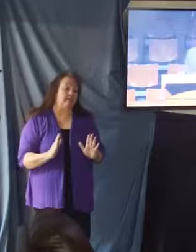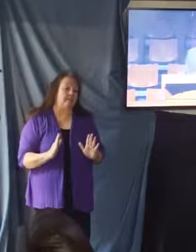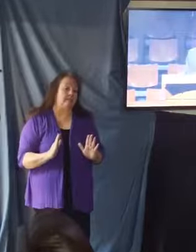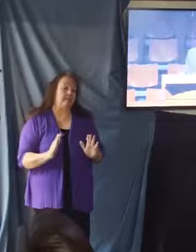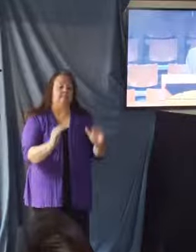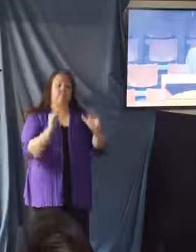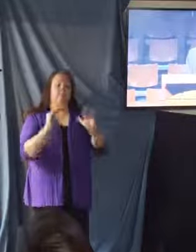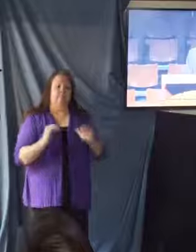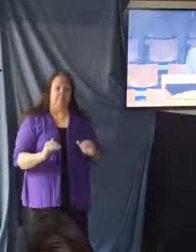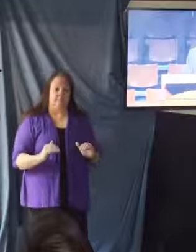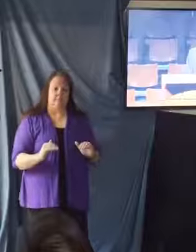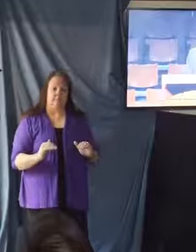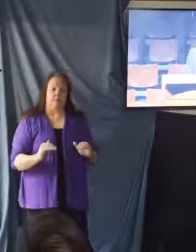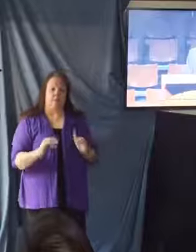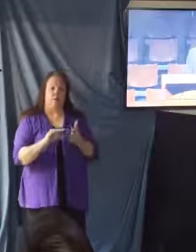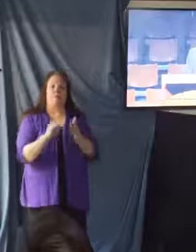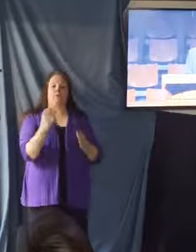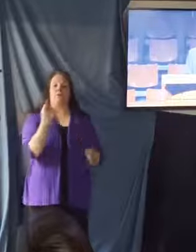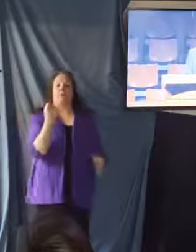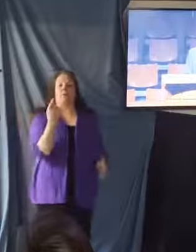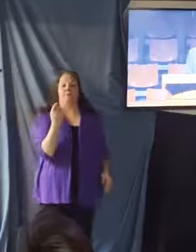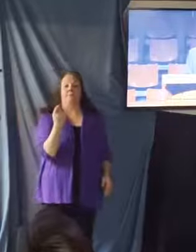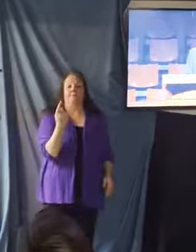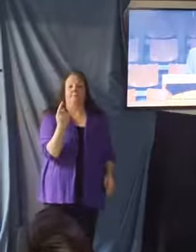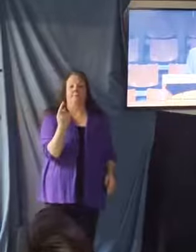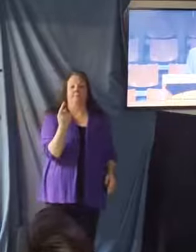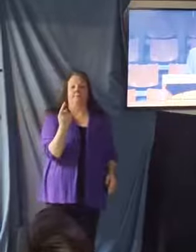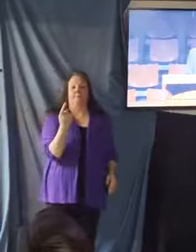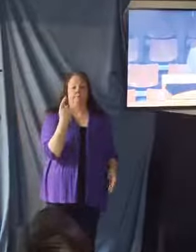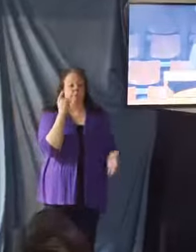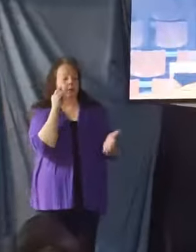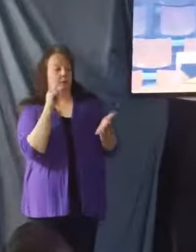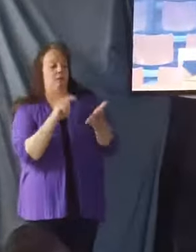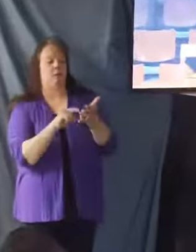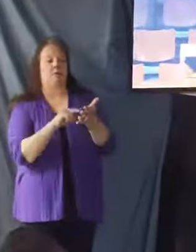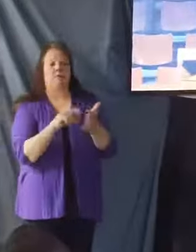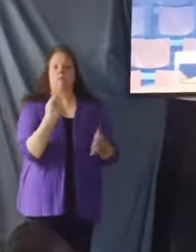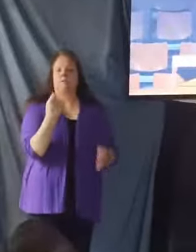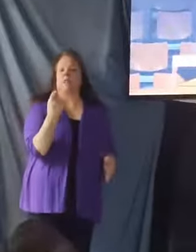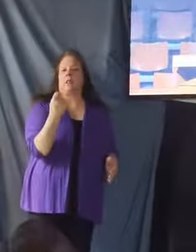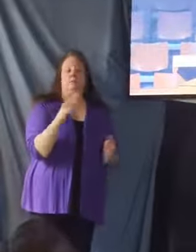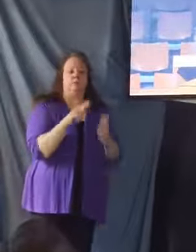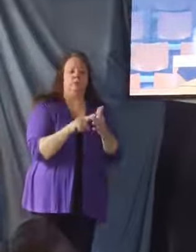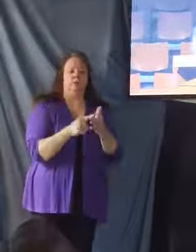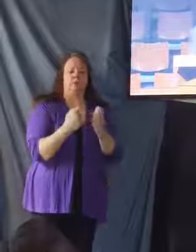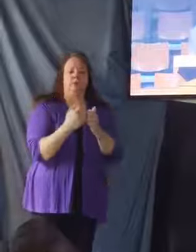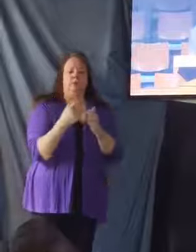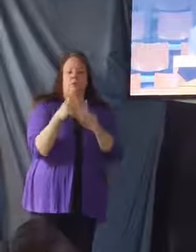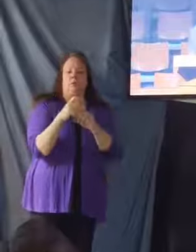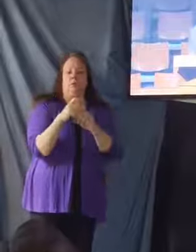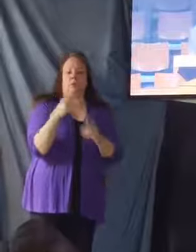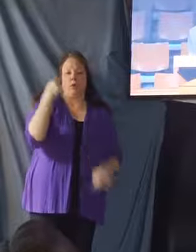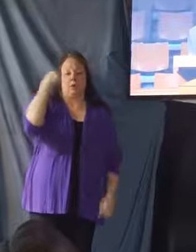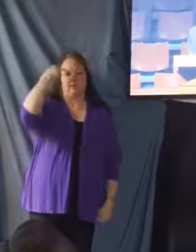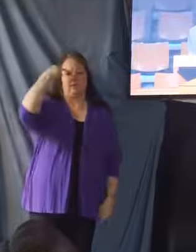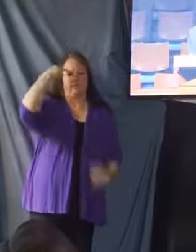Then we come down to verse 11. And you'll note verse 11 begins with a little preposition for.